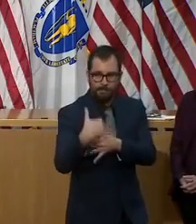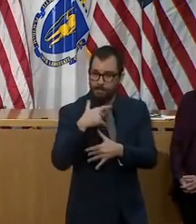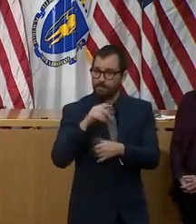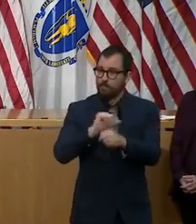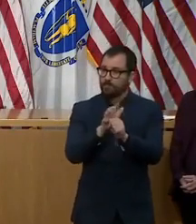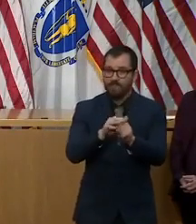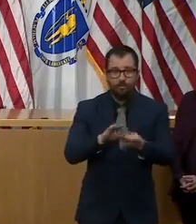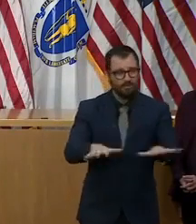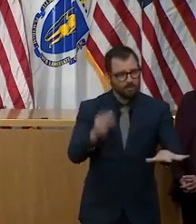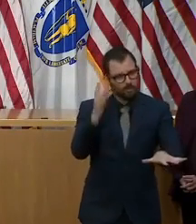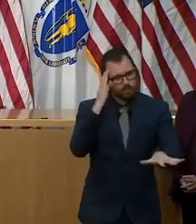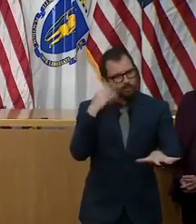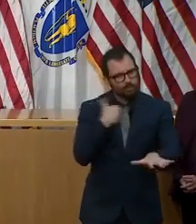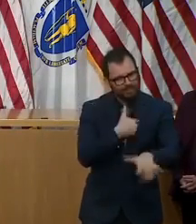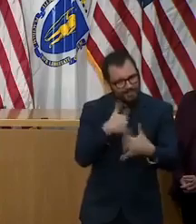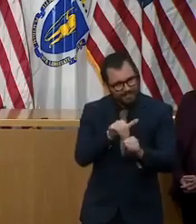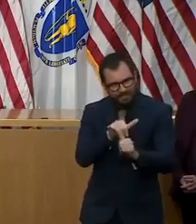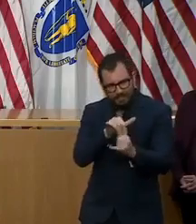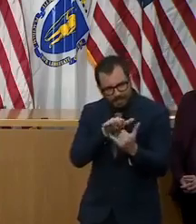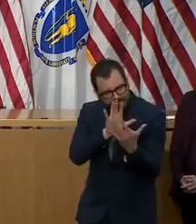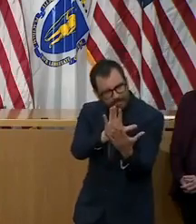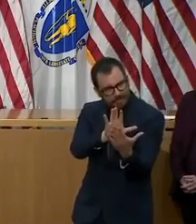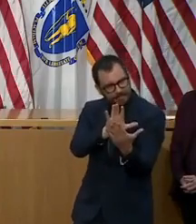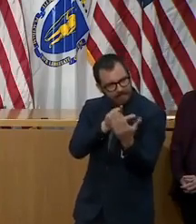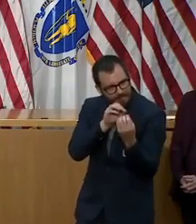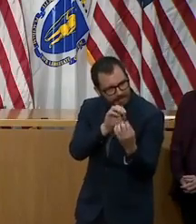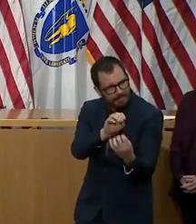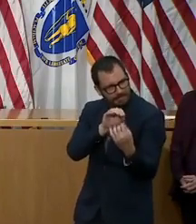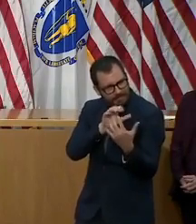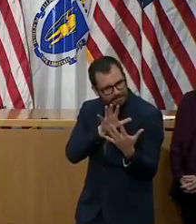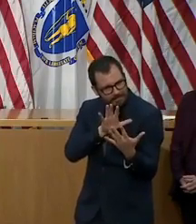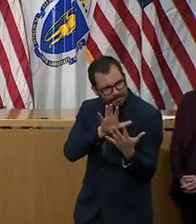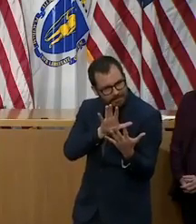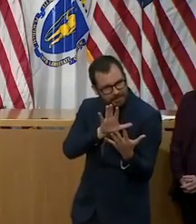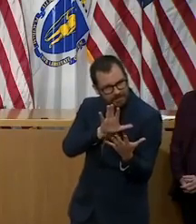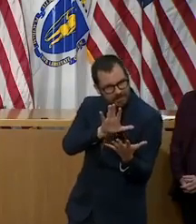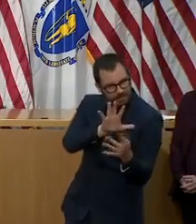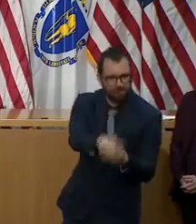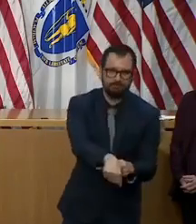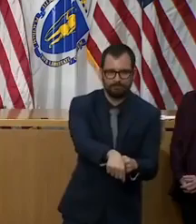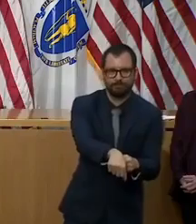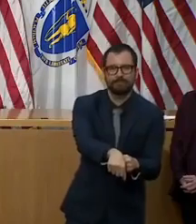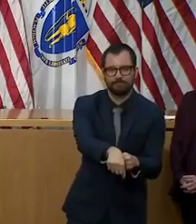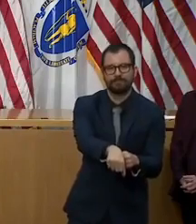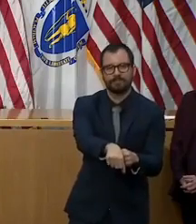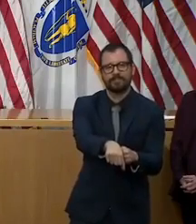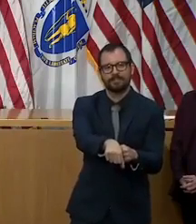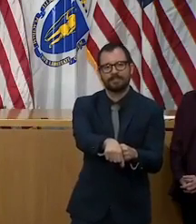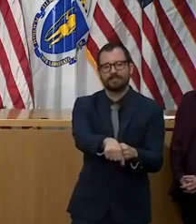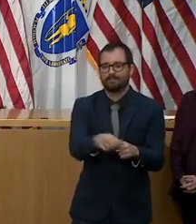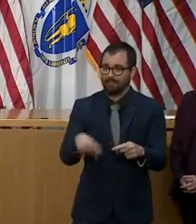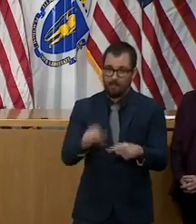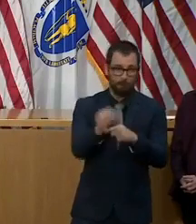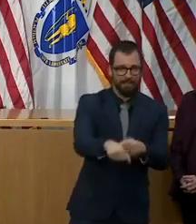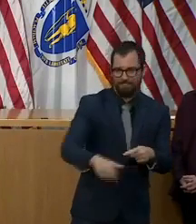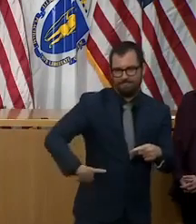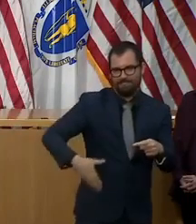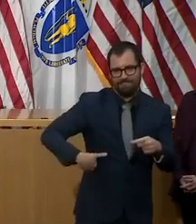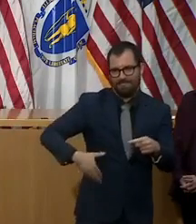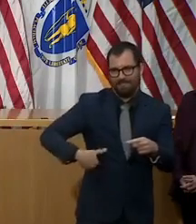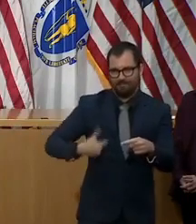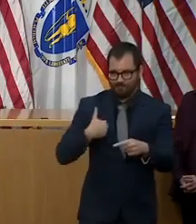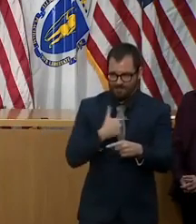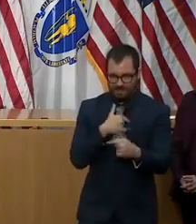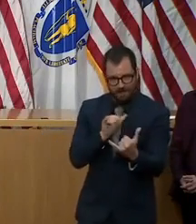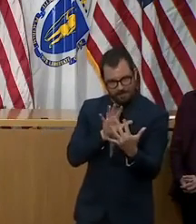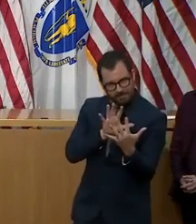most folks, certainly in my role in other states, are using similar guidance to make decisions about their states.